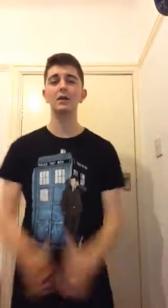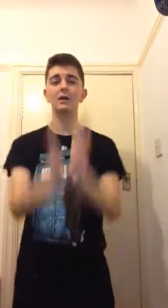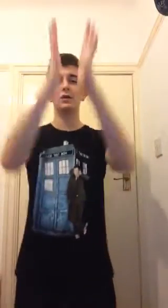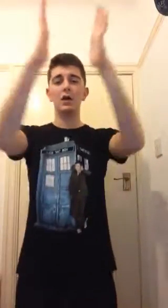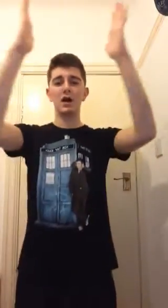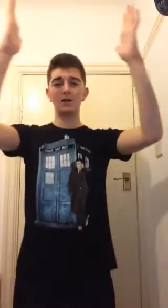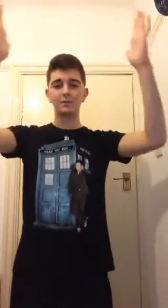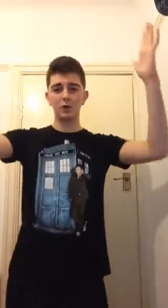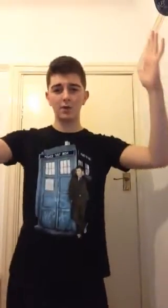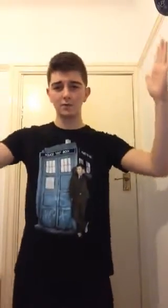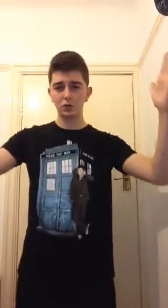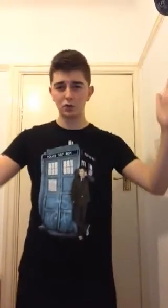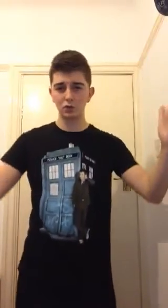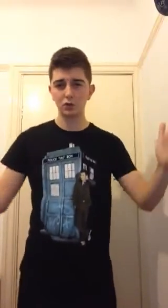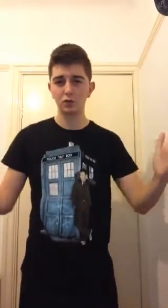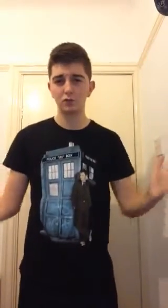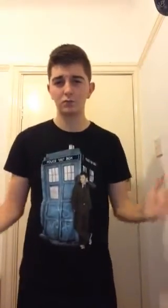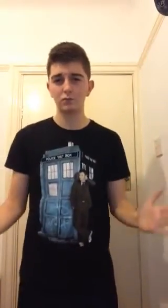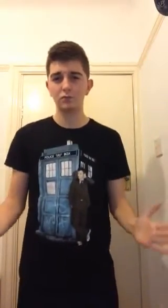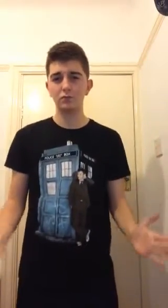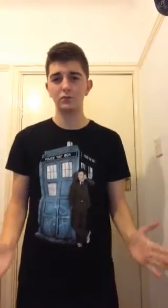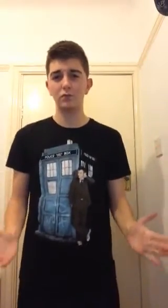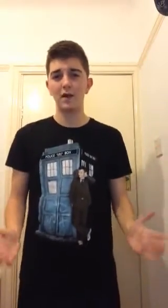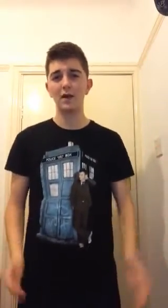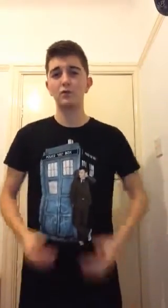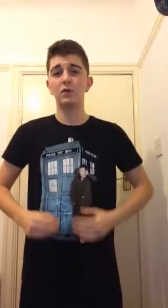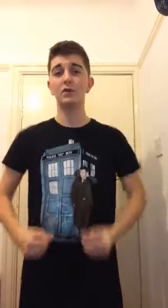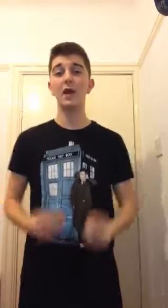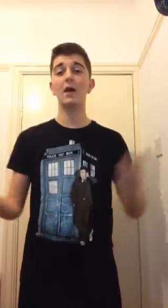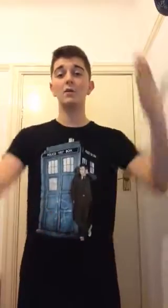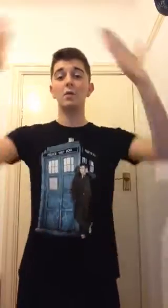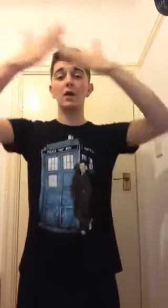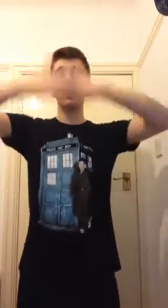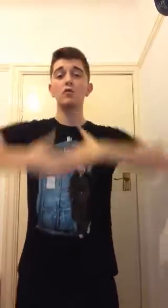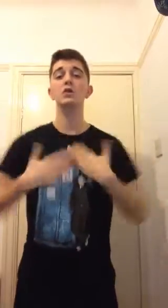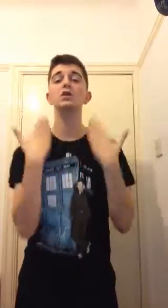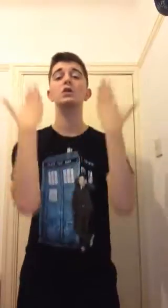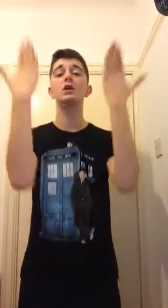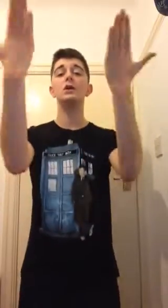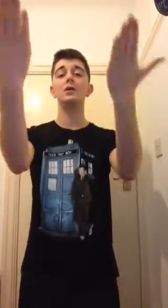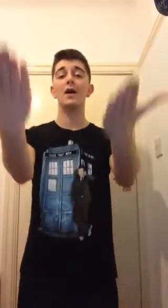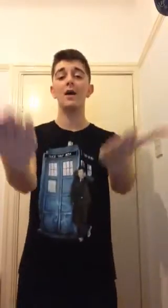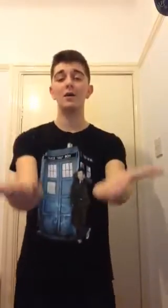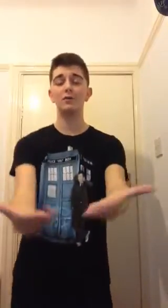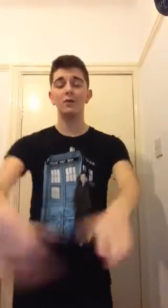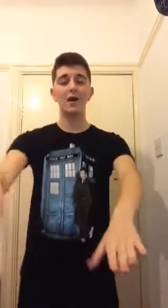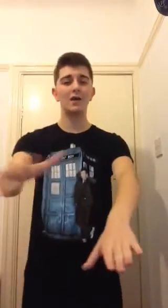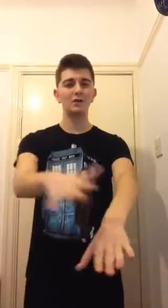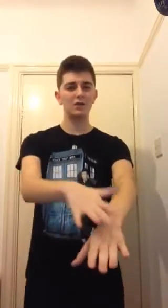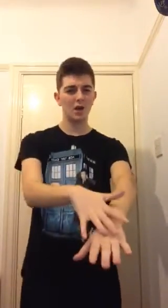chimes of you well tonight we're reaching out and